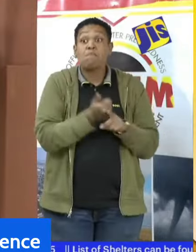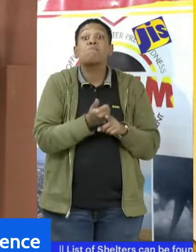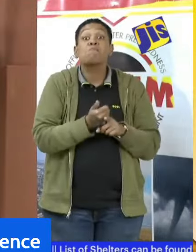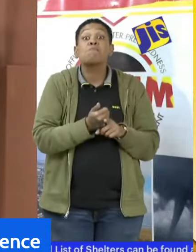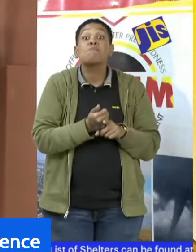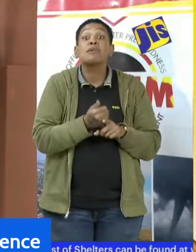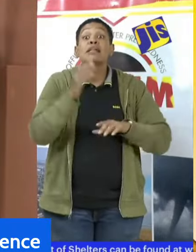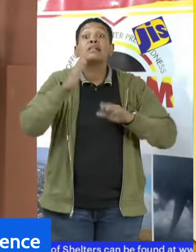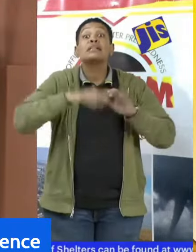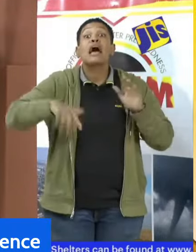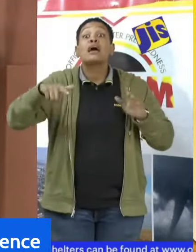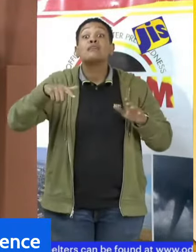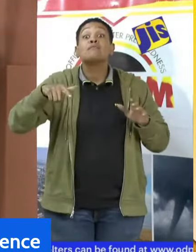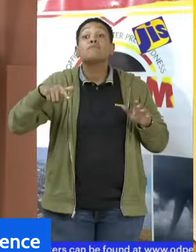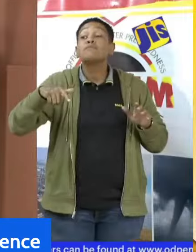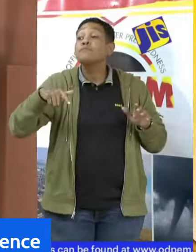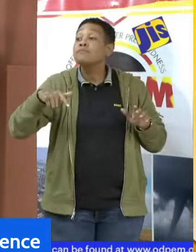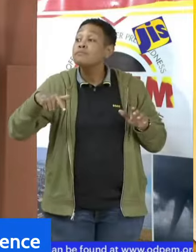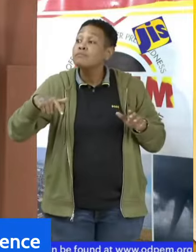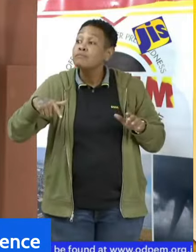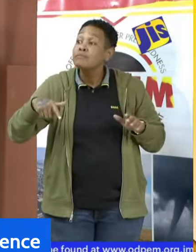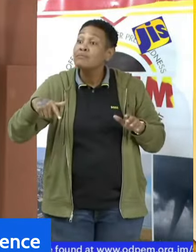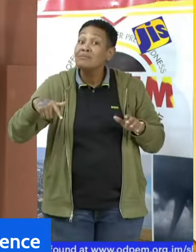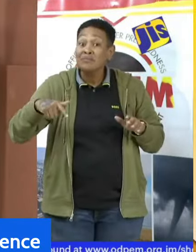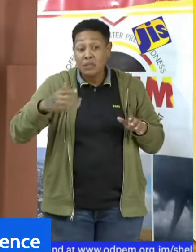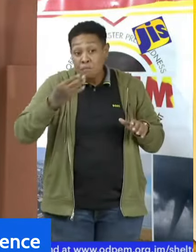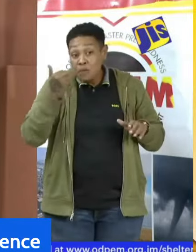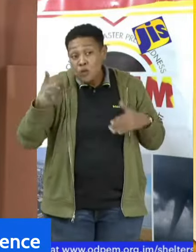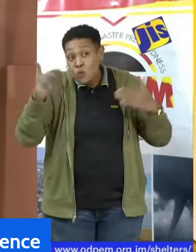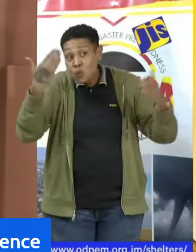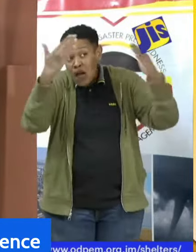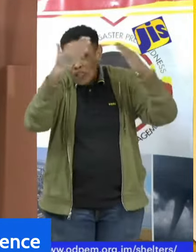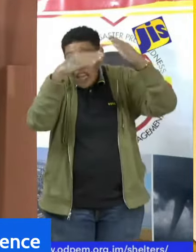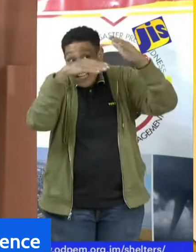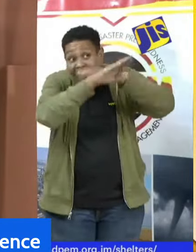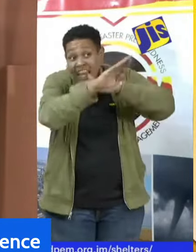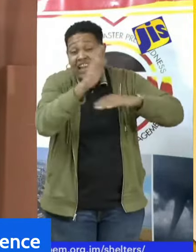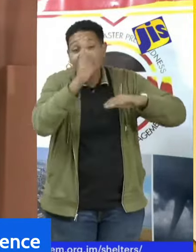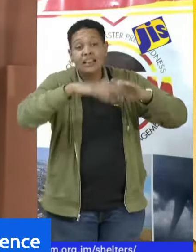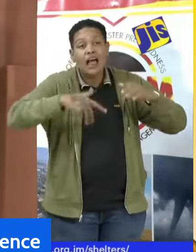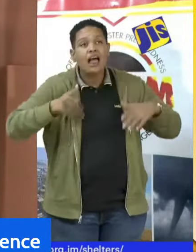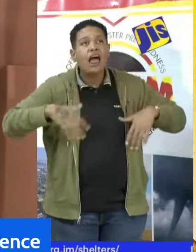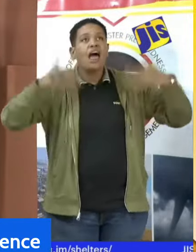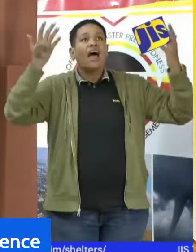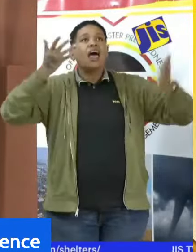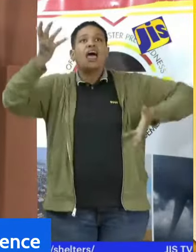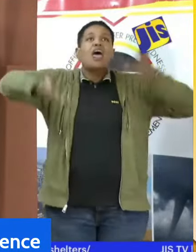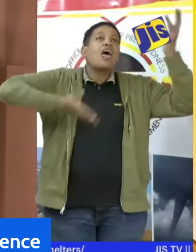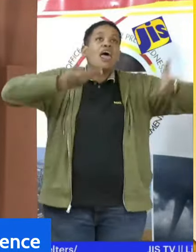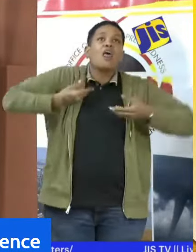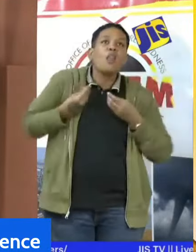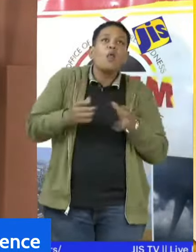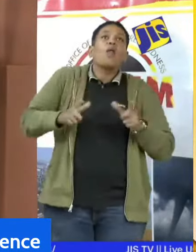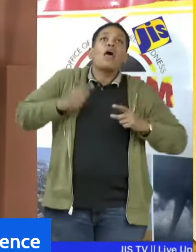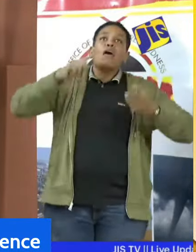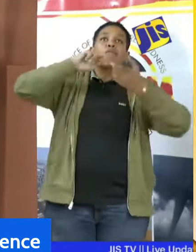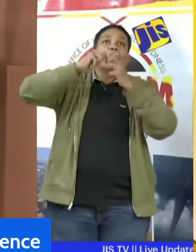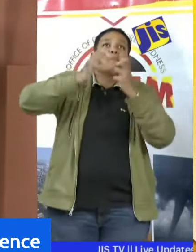than to pay that price. Don't worth it. This government